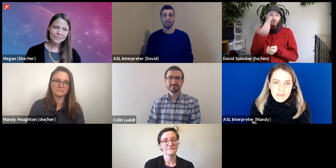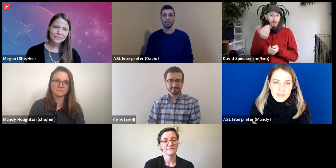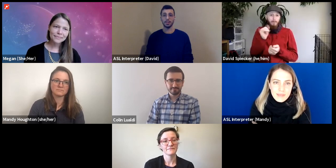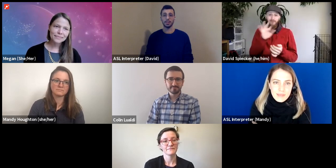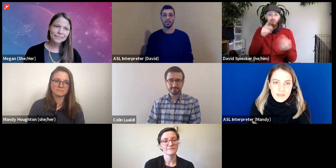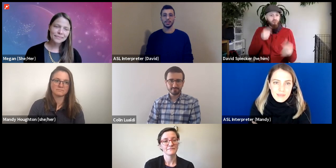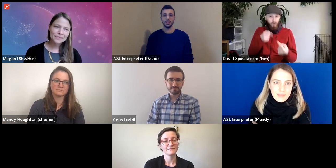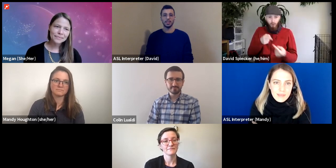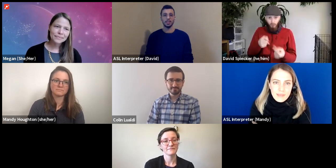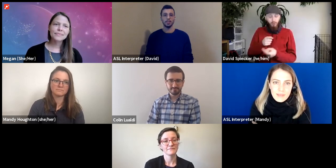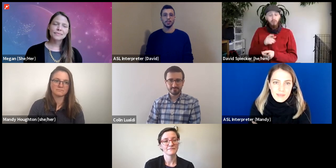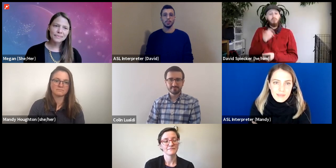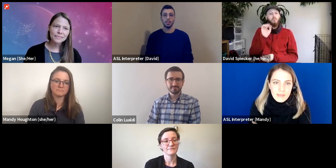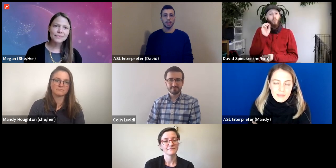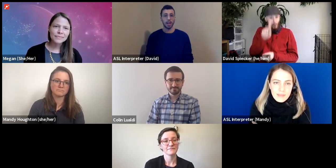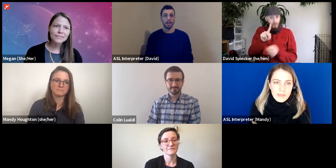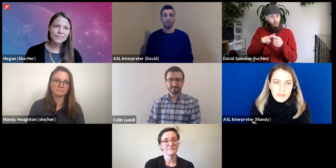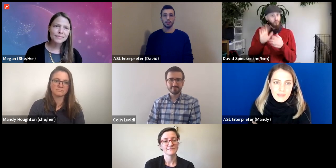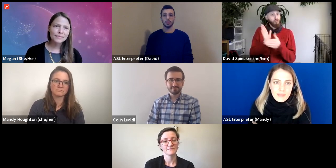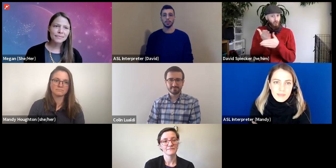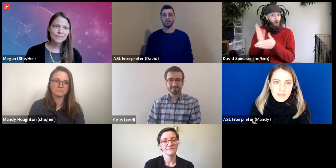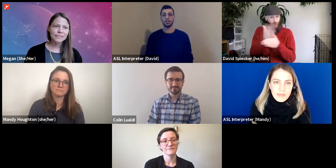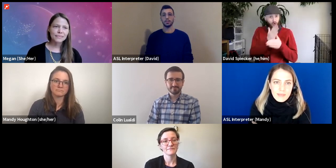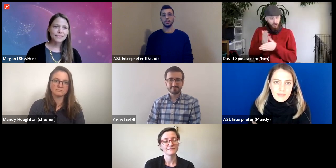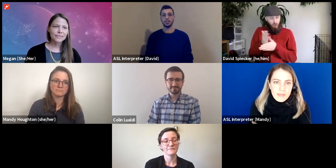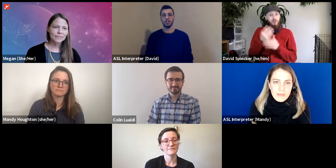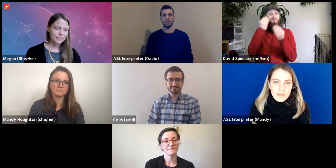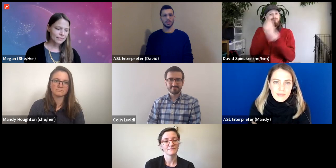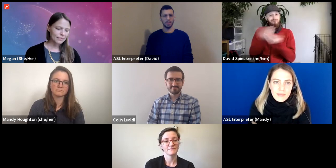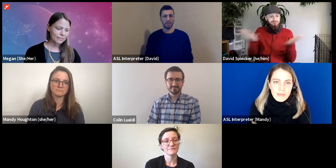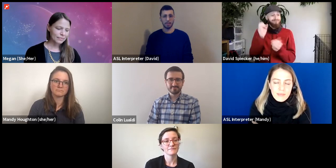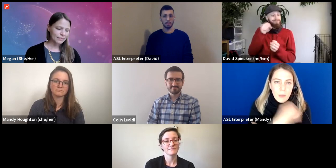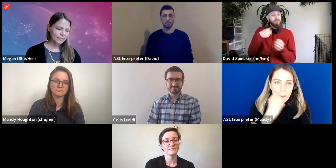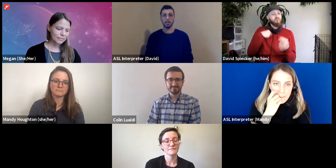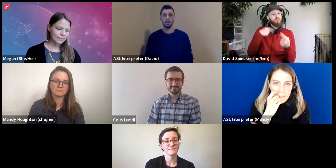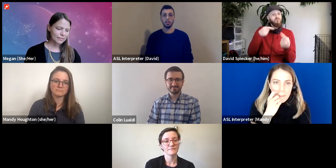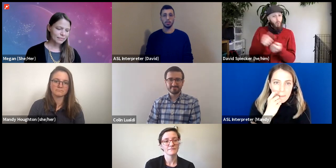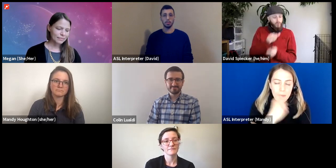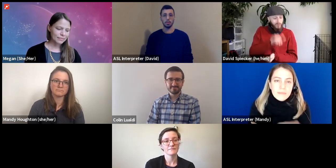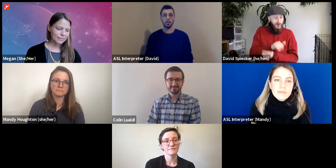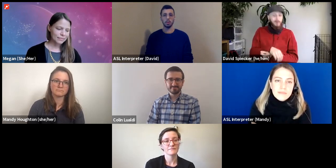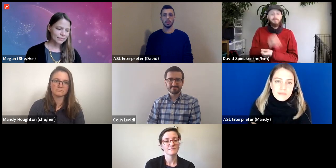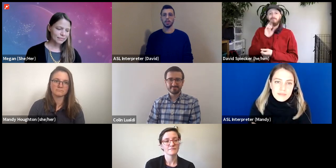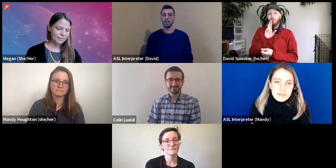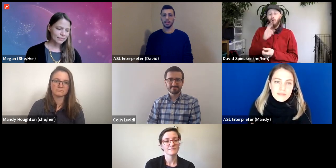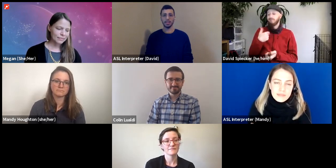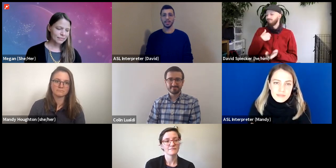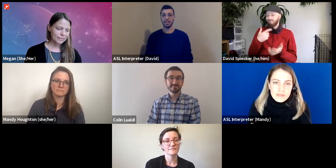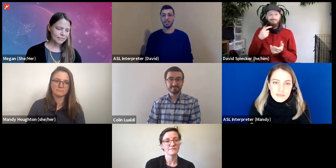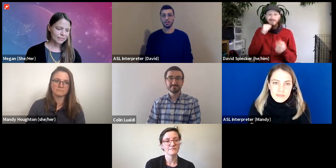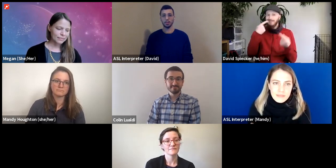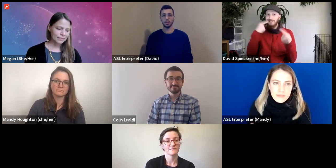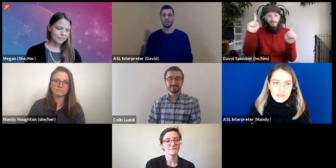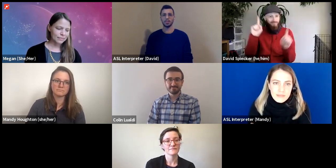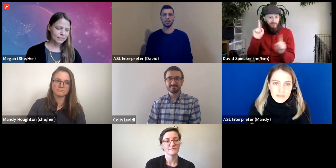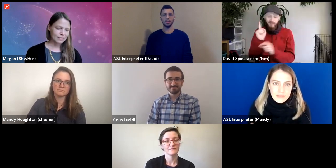of failure. Don't be shy of your struggles. Share them. Let other people know, like, yes, I